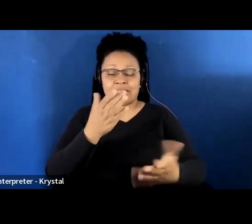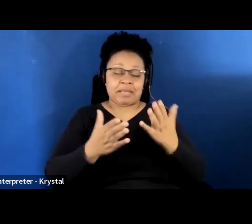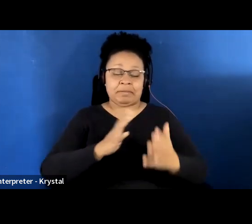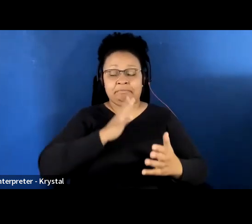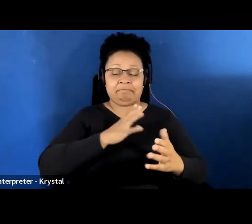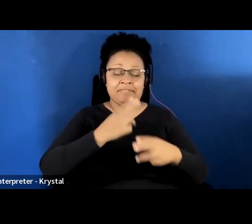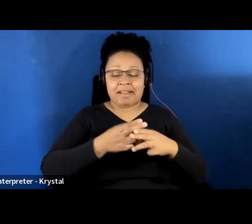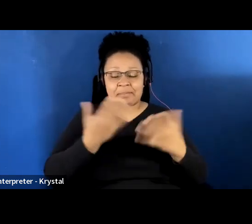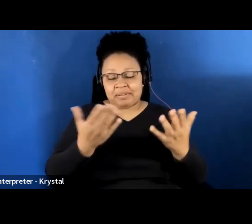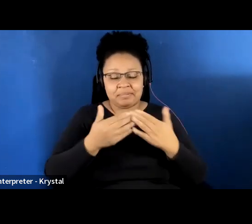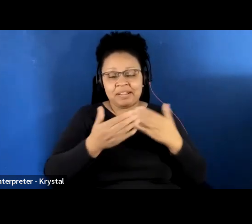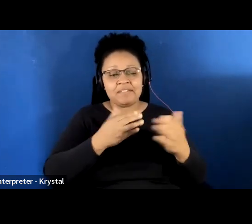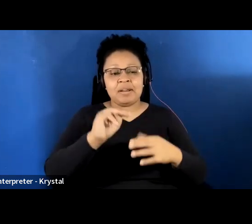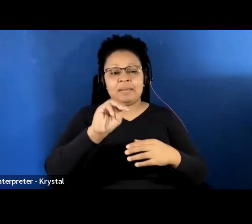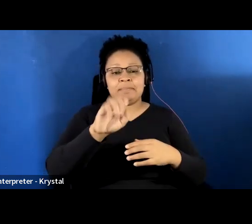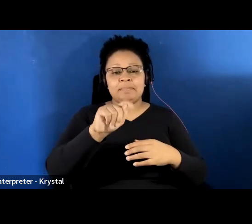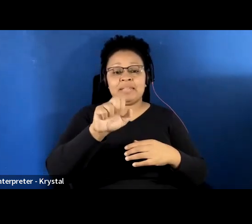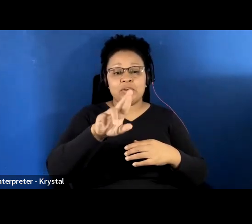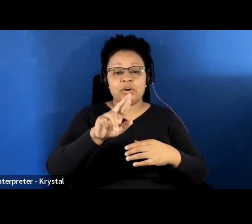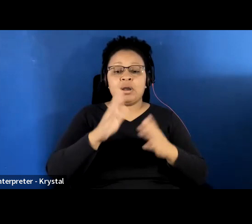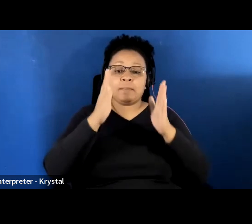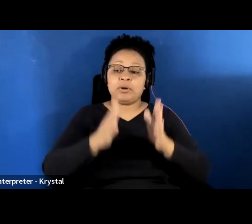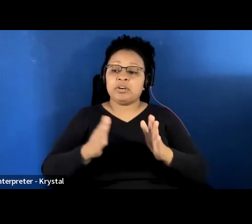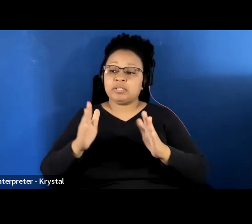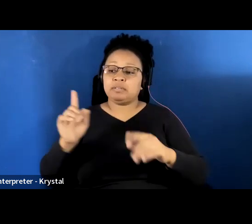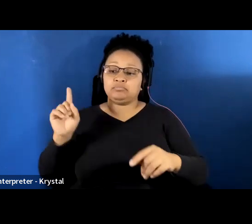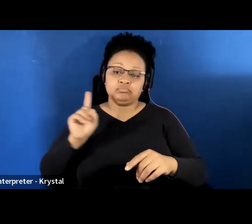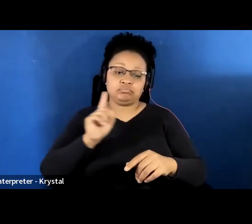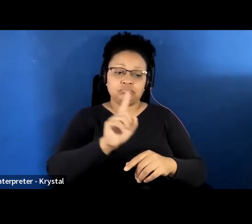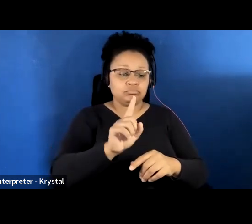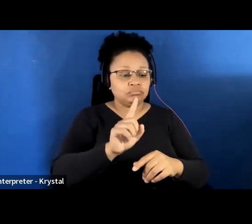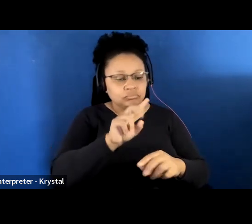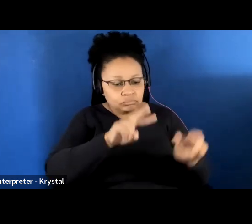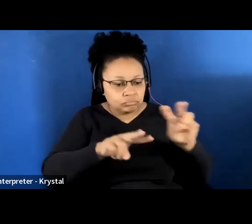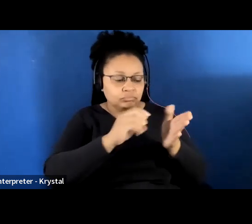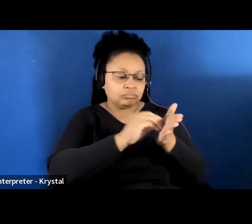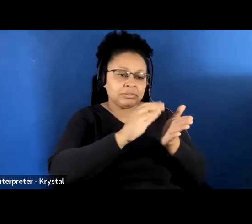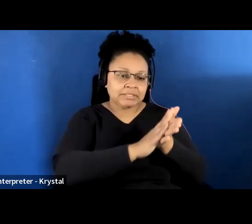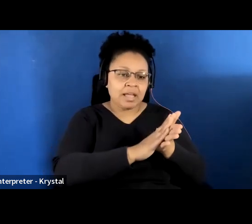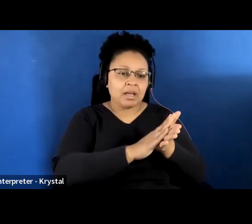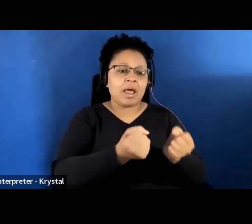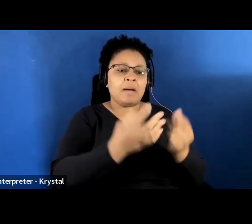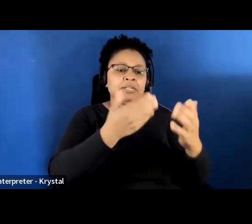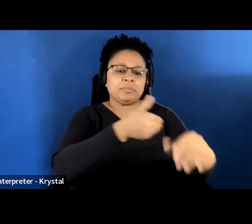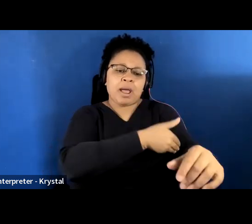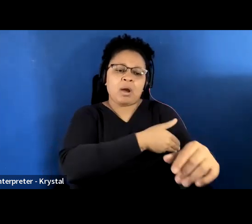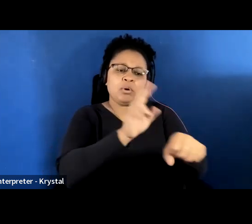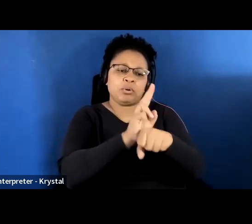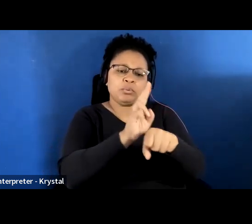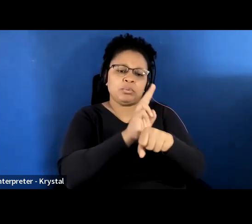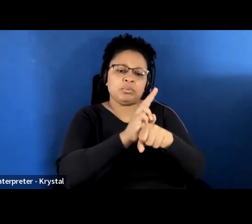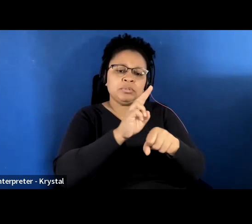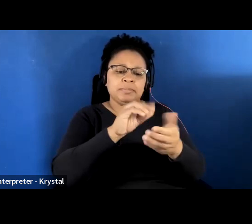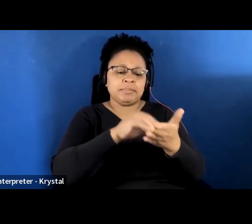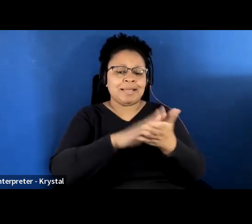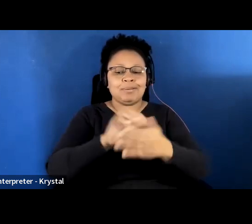there's a meter that somebody comes and reads how much power you've used and then sends you a bill. So on the